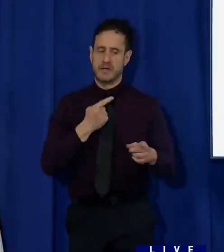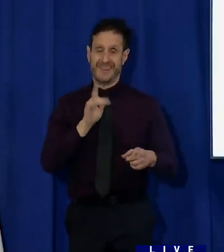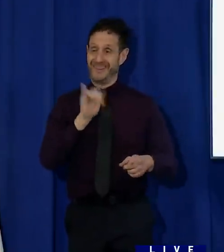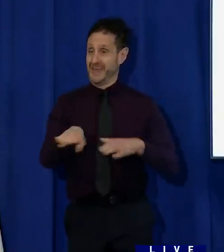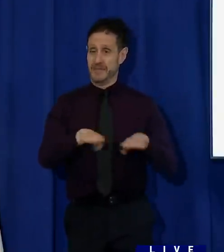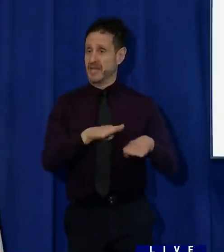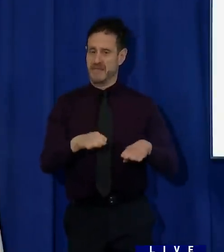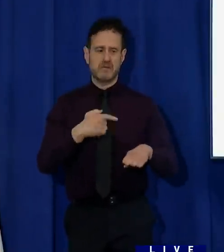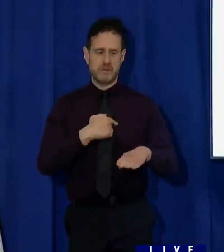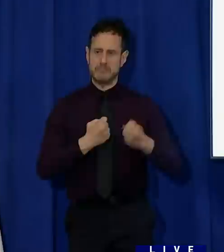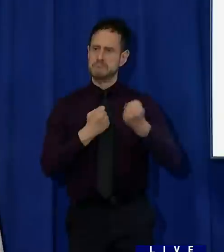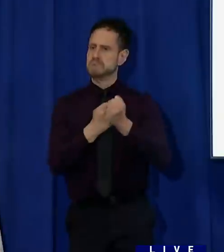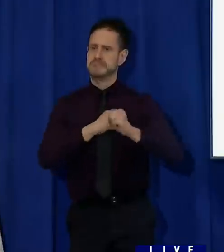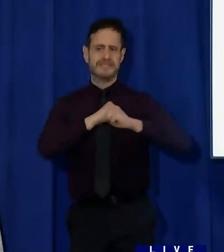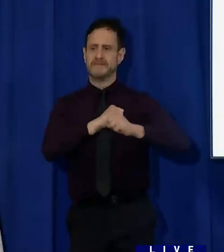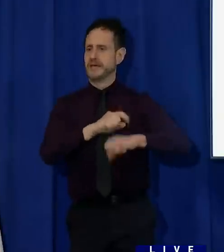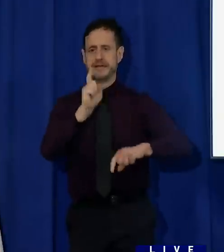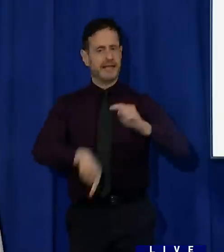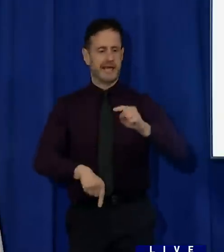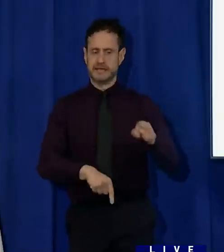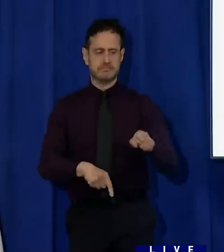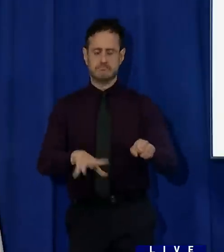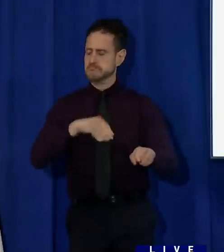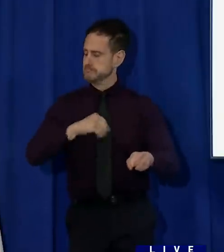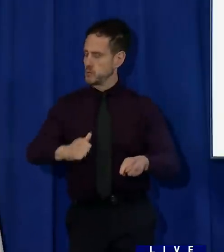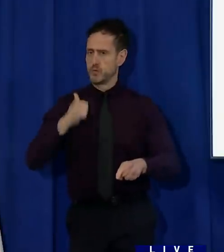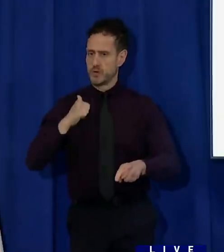indefensible. I invite Chief Waller.